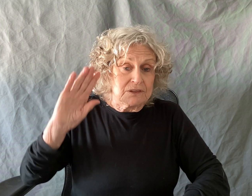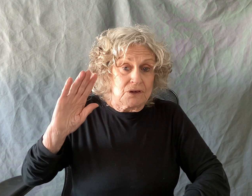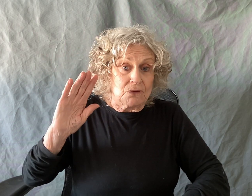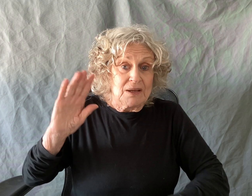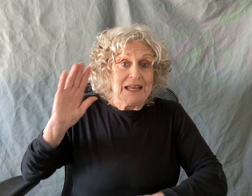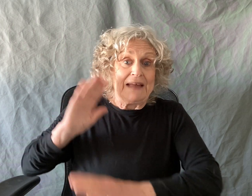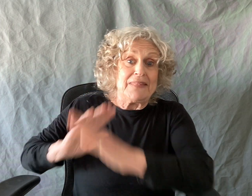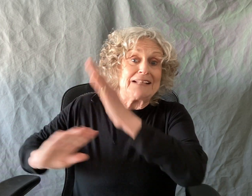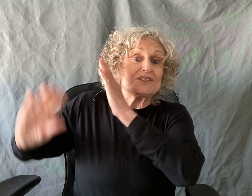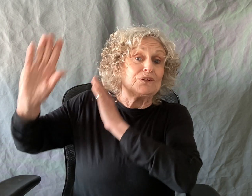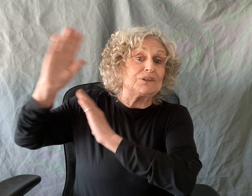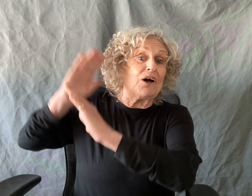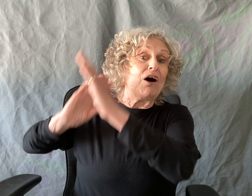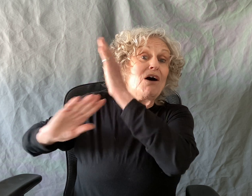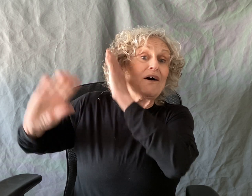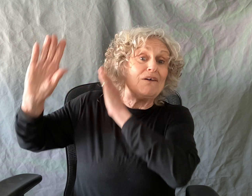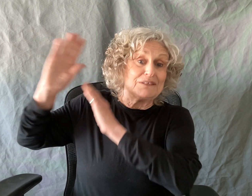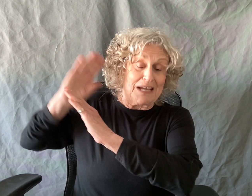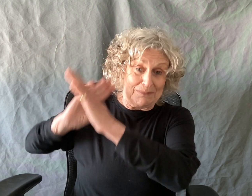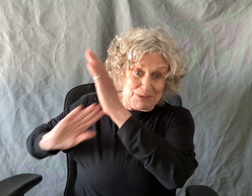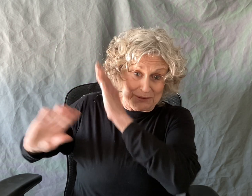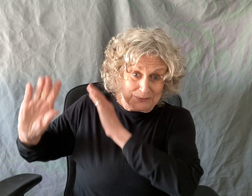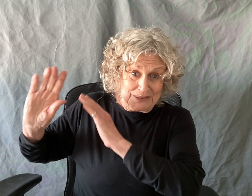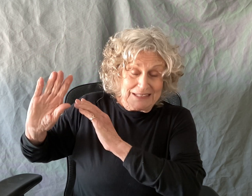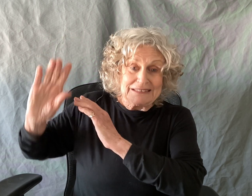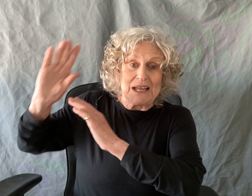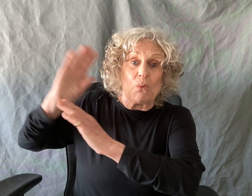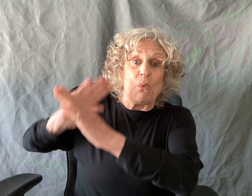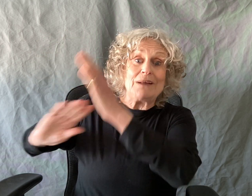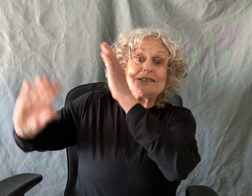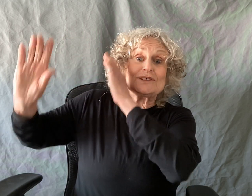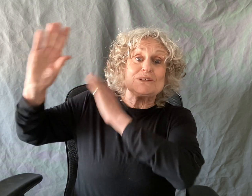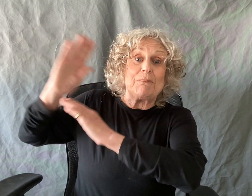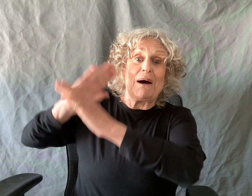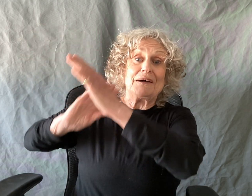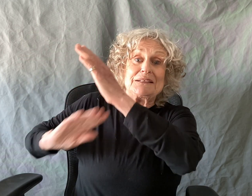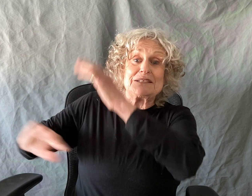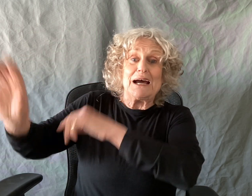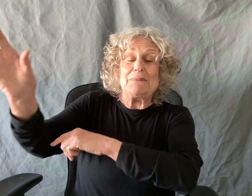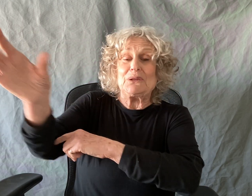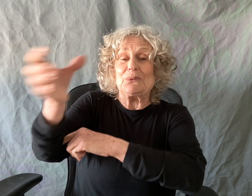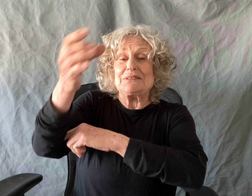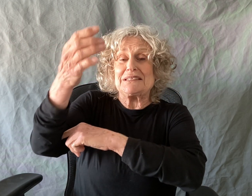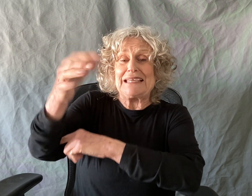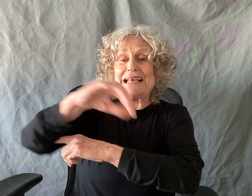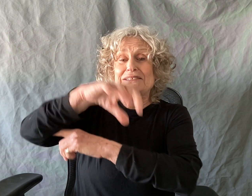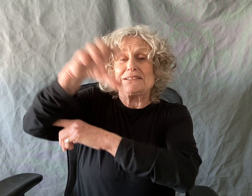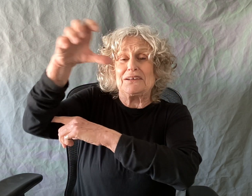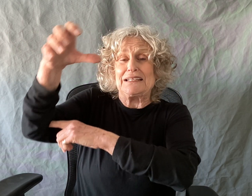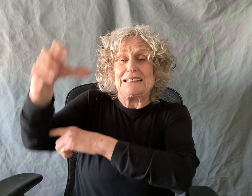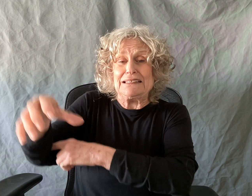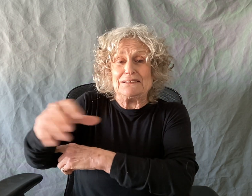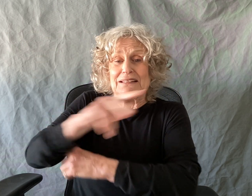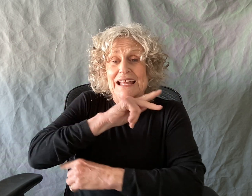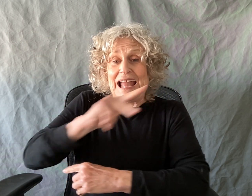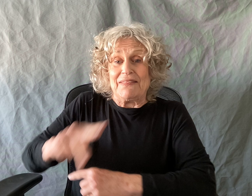ago, and that's a long time ago. Like once upon a time, there was a castle on a hill, and the